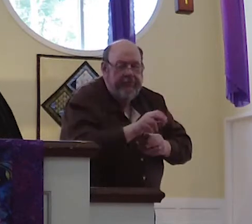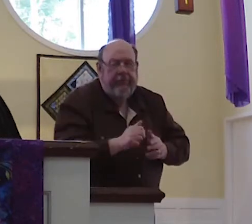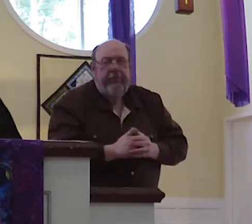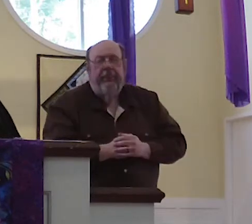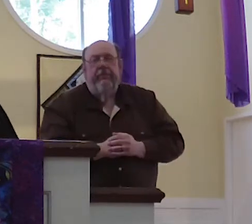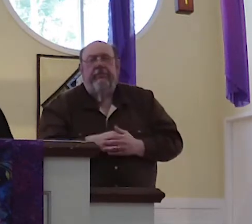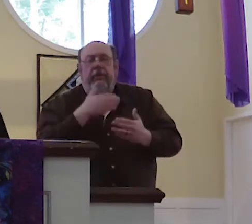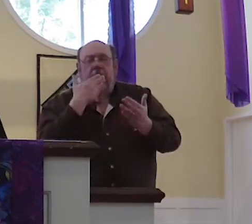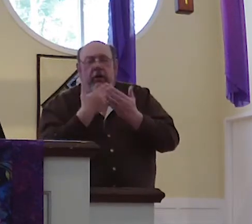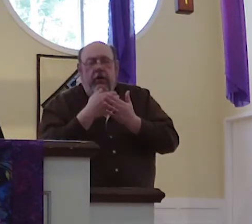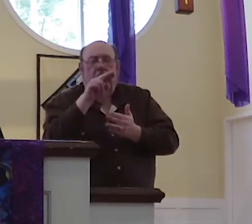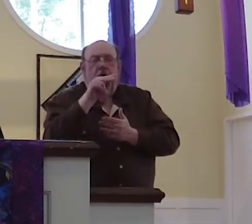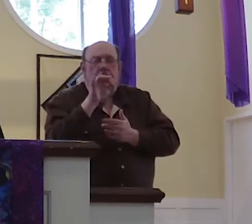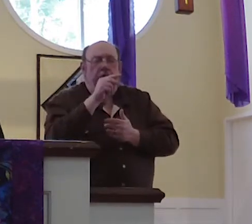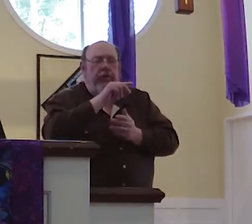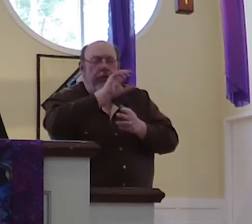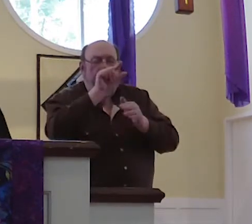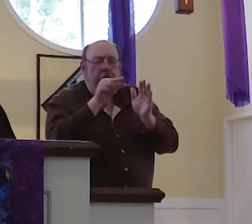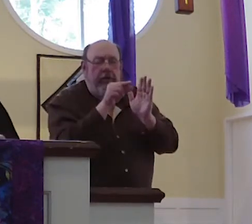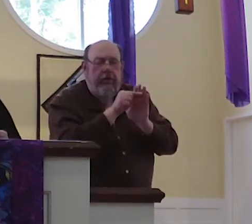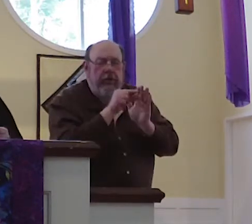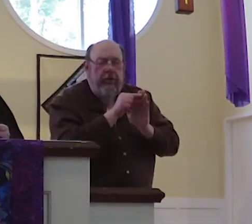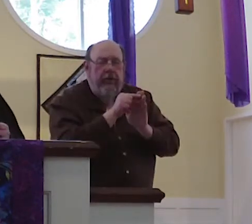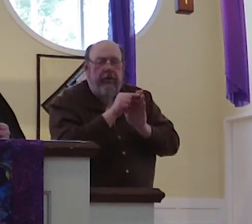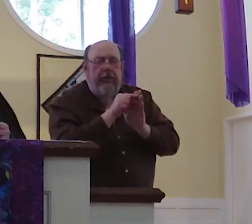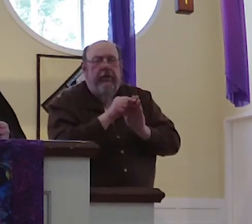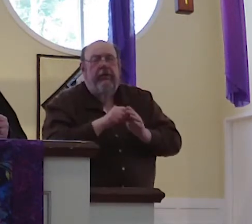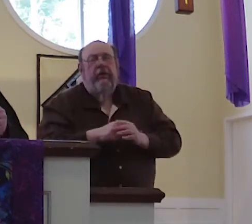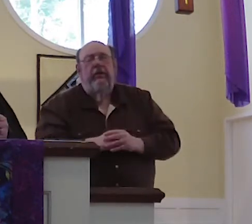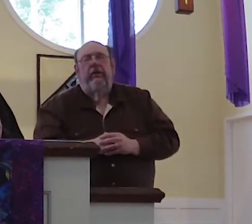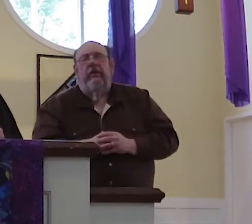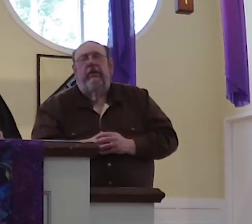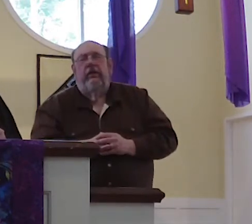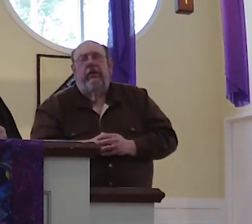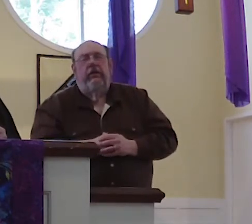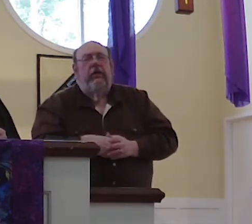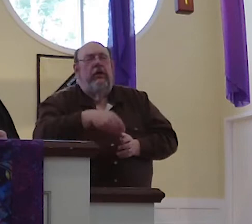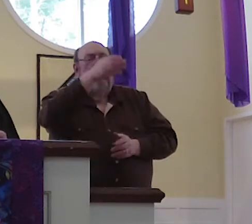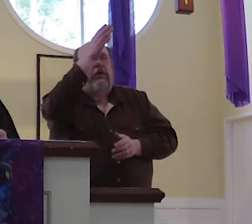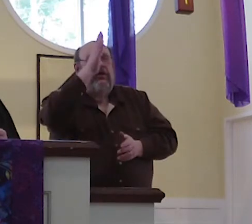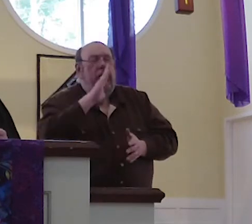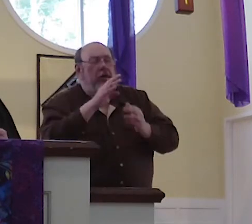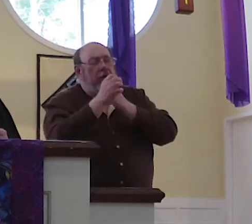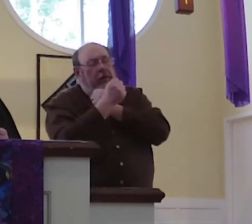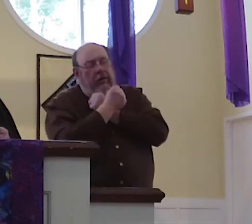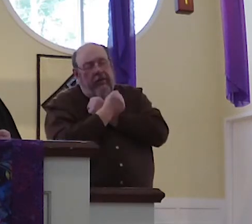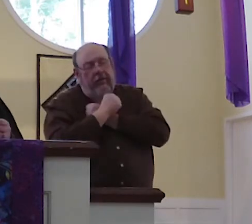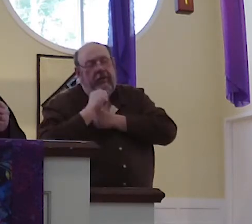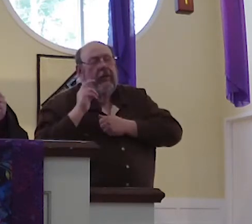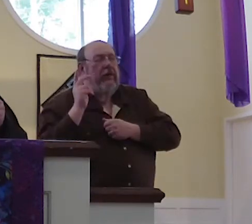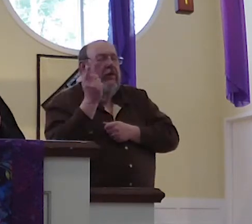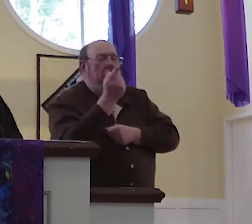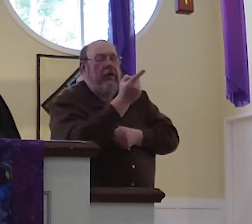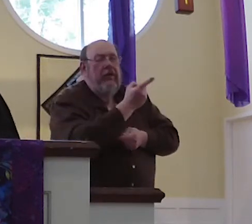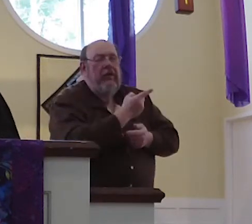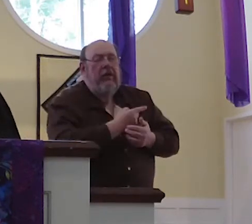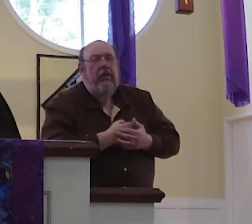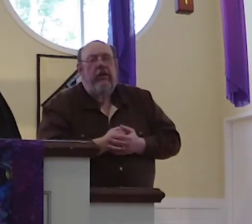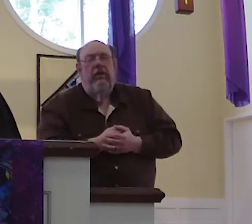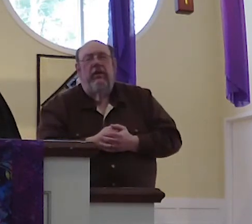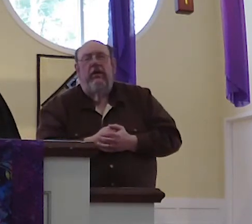The good news of the gospel is simply this. God has loved us. God